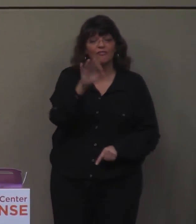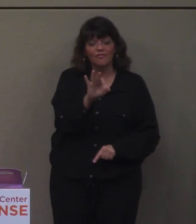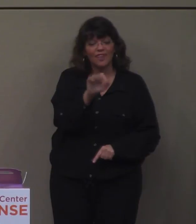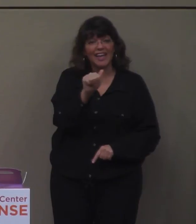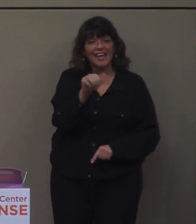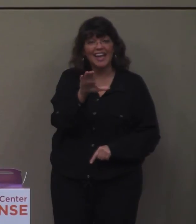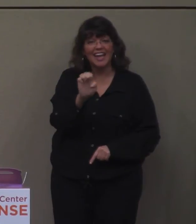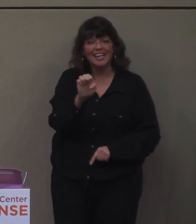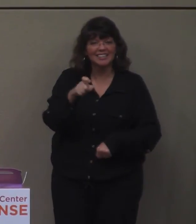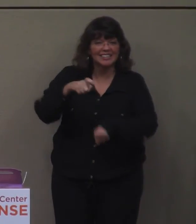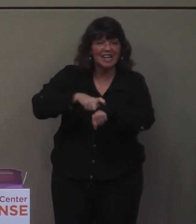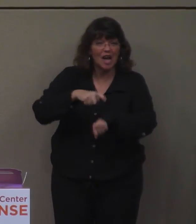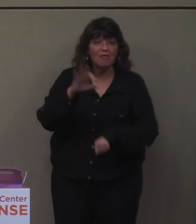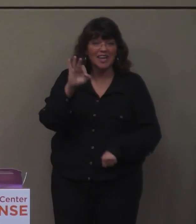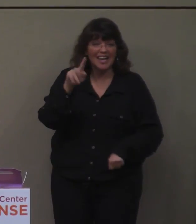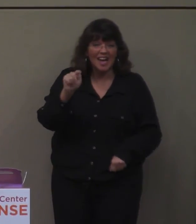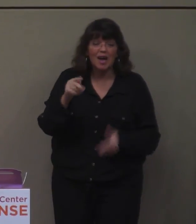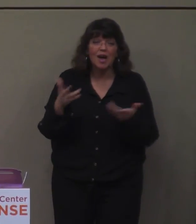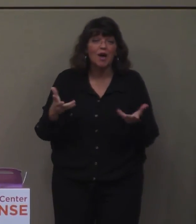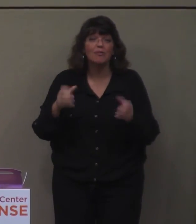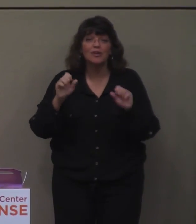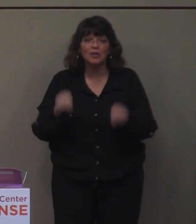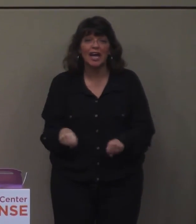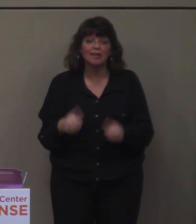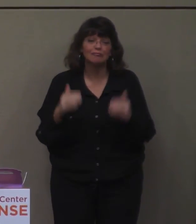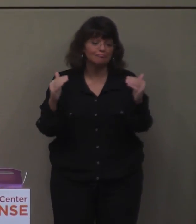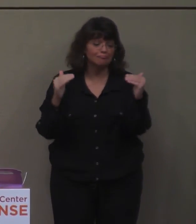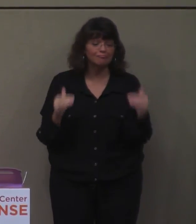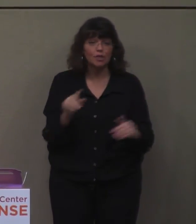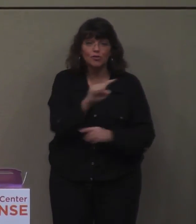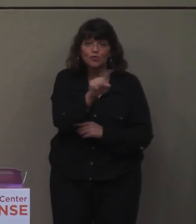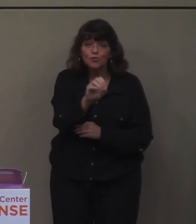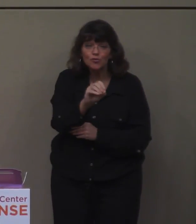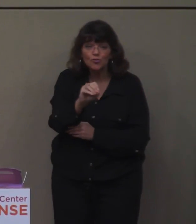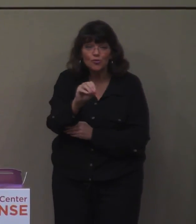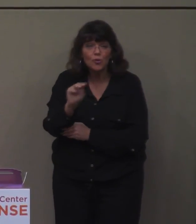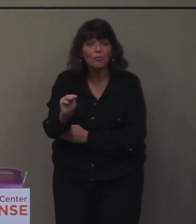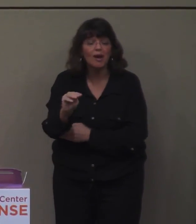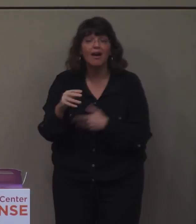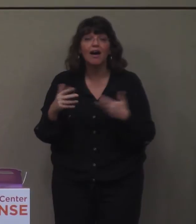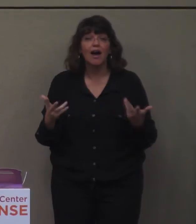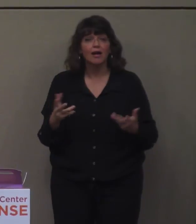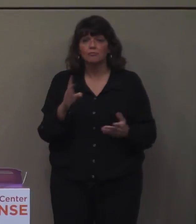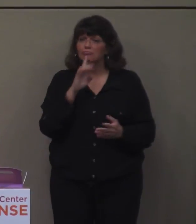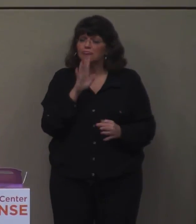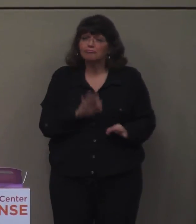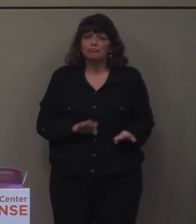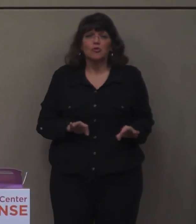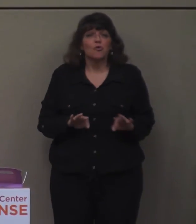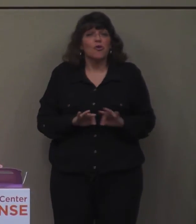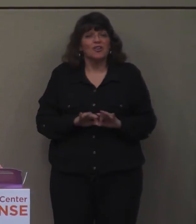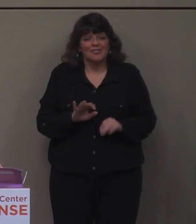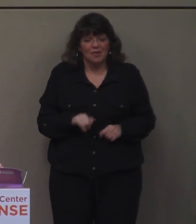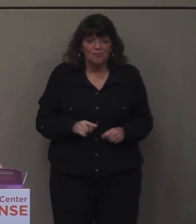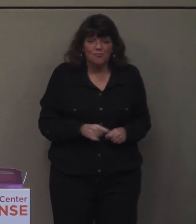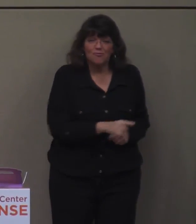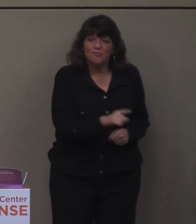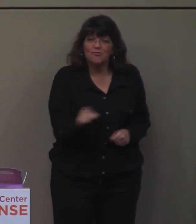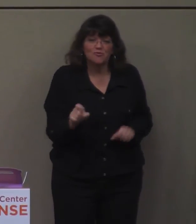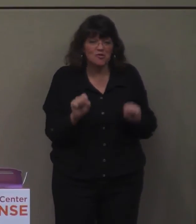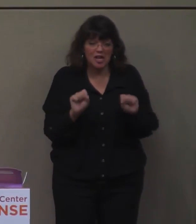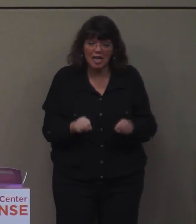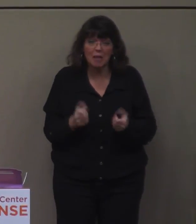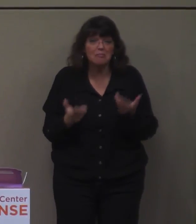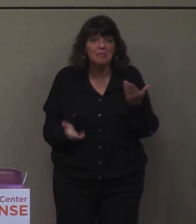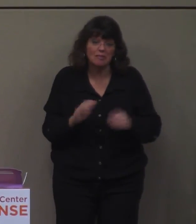There's lots of opportunities, and I encourage that. I think you would even plan a consistent meeting time every day if you have to,